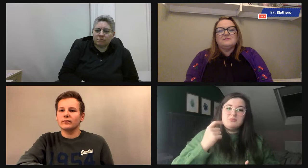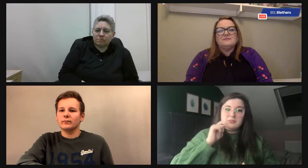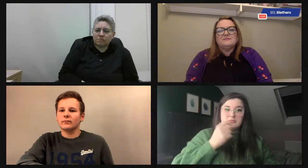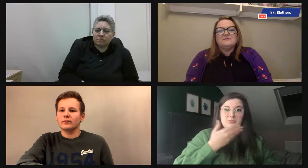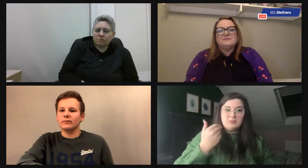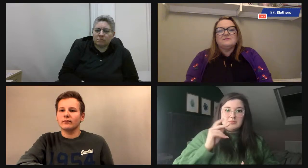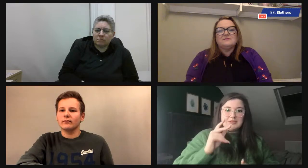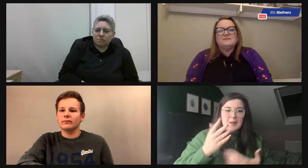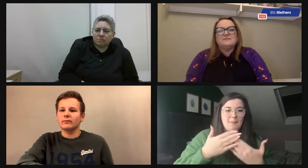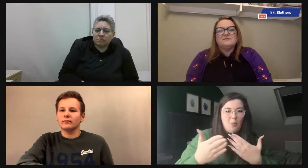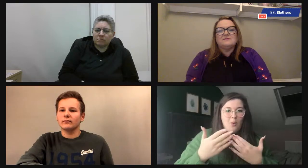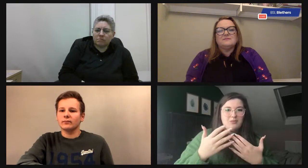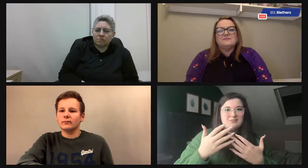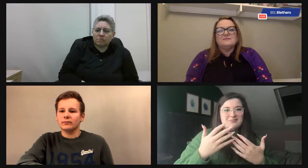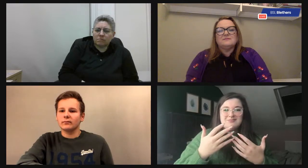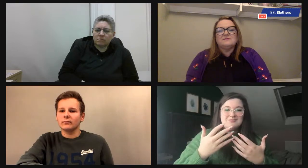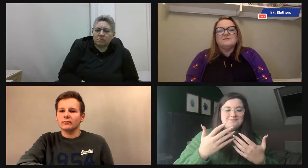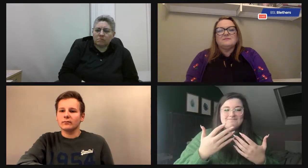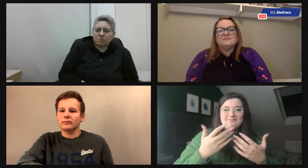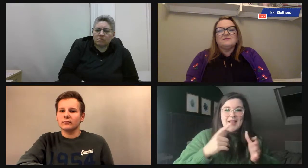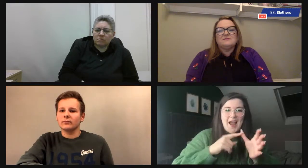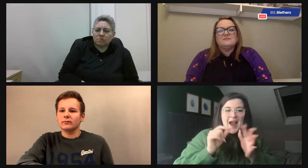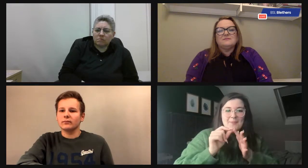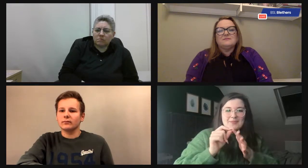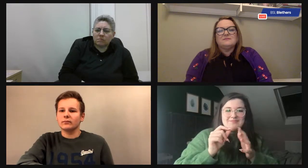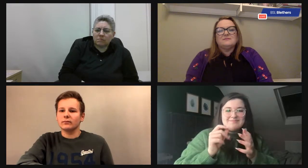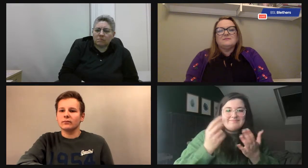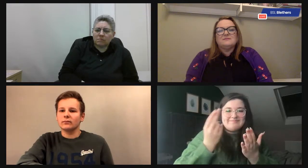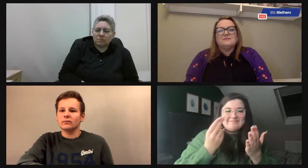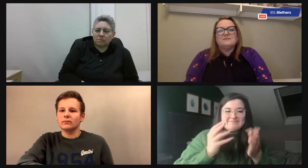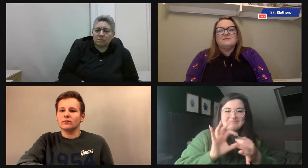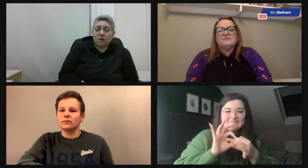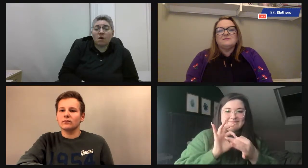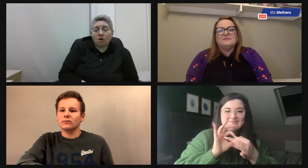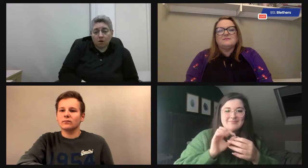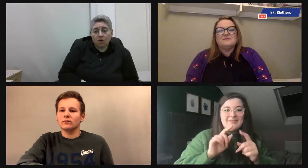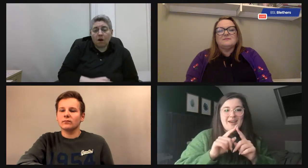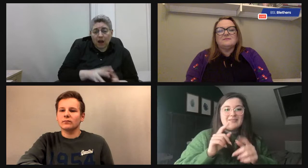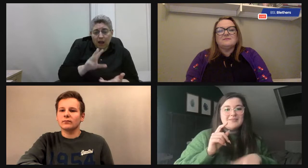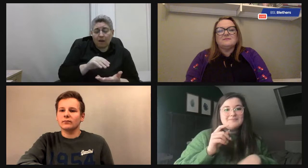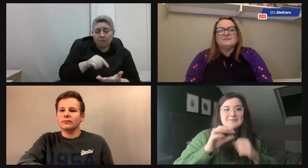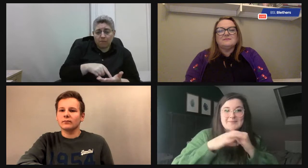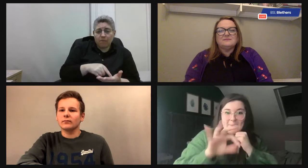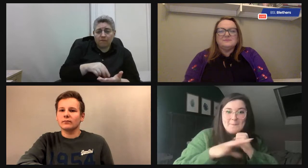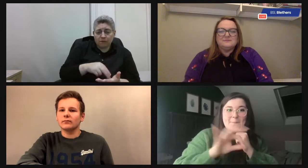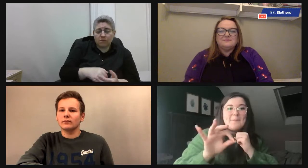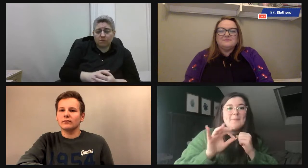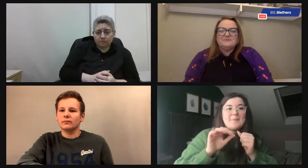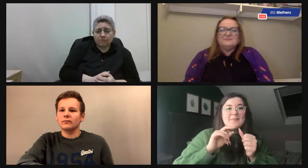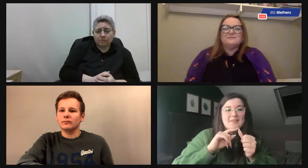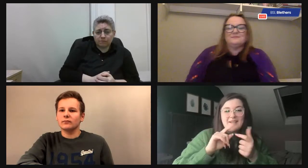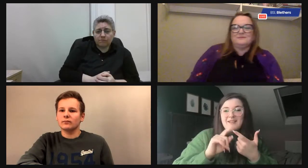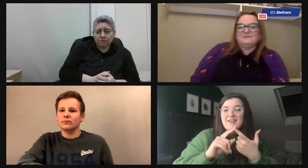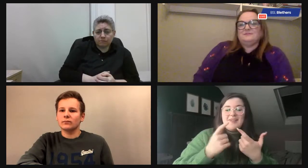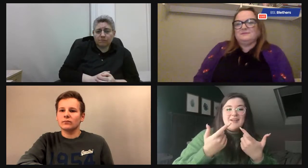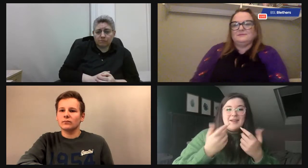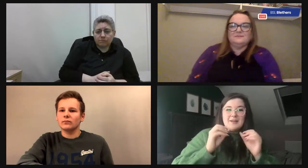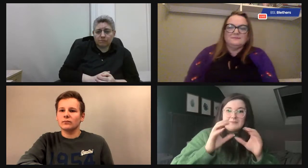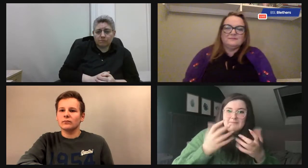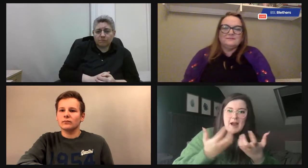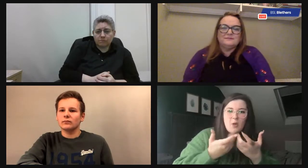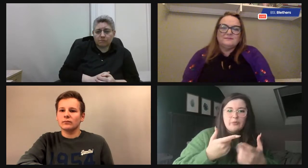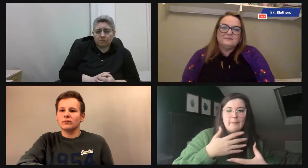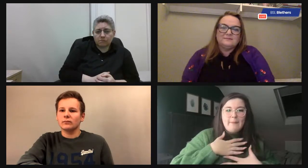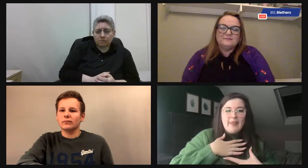and that's in hearing people as well. So I know um, it's going to be difficult. So I think maybe